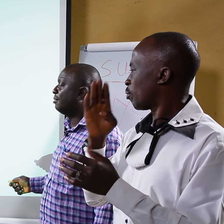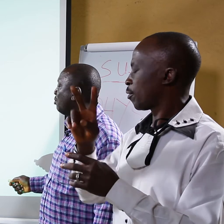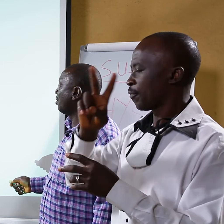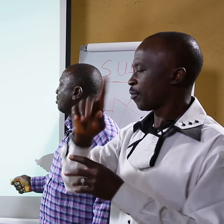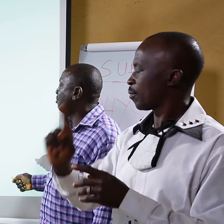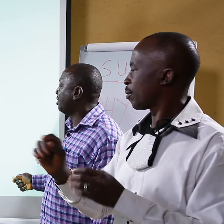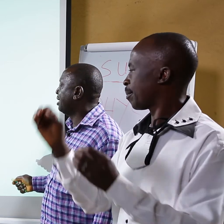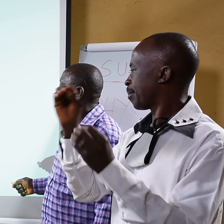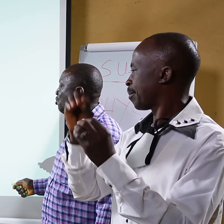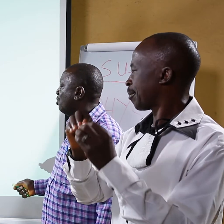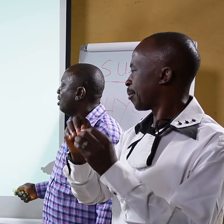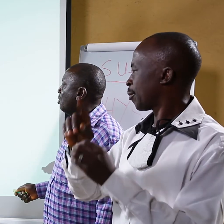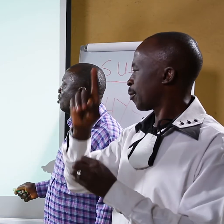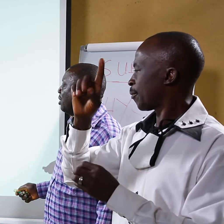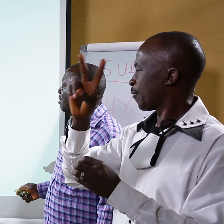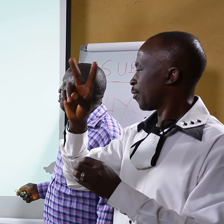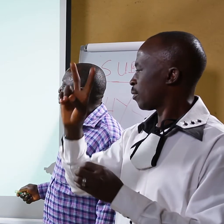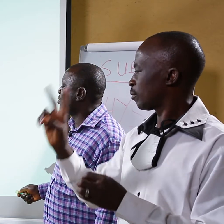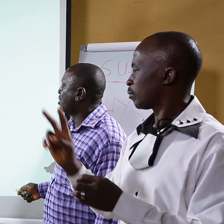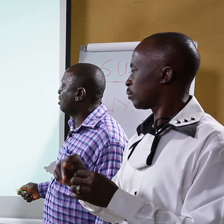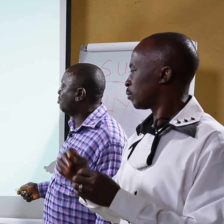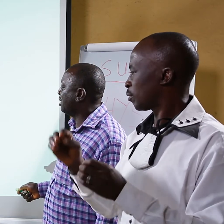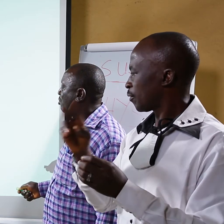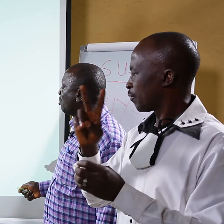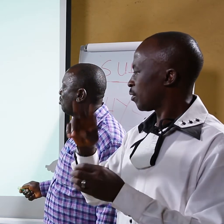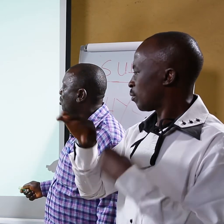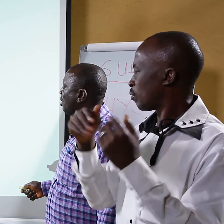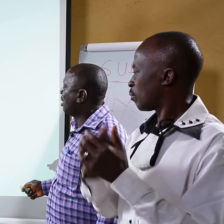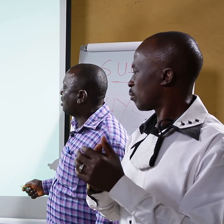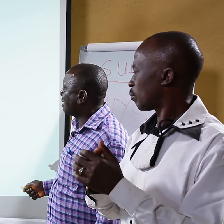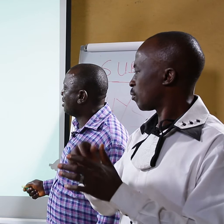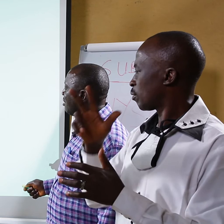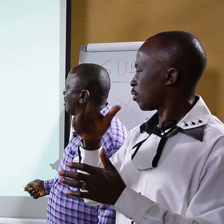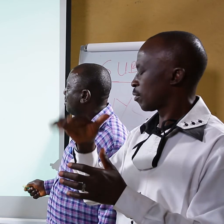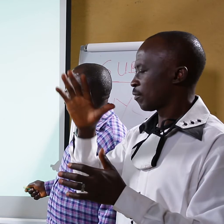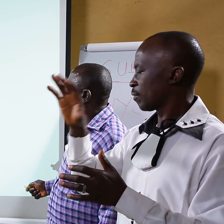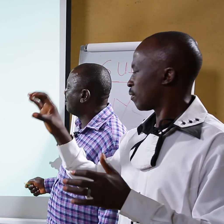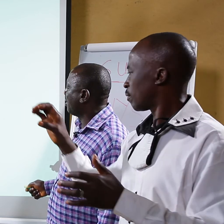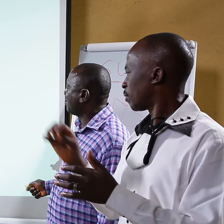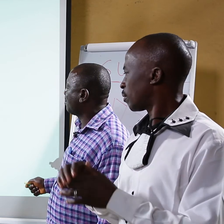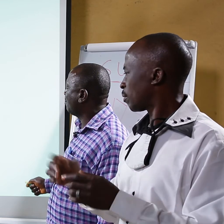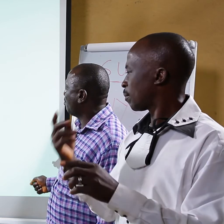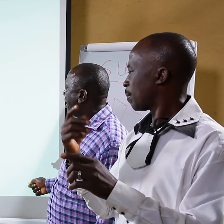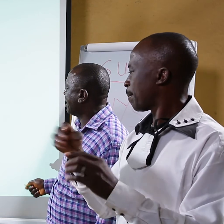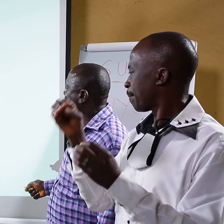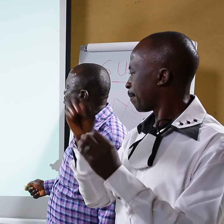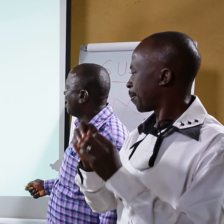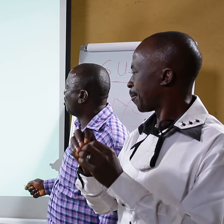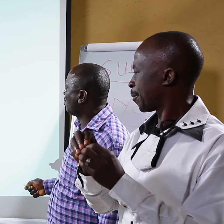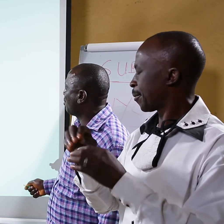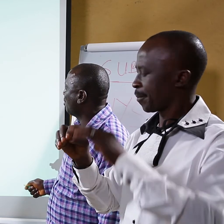V1 plus V2. So we have V total to be equals to 13,500 plus